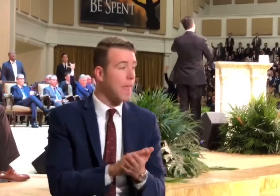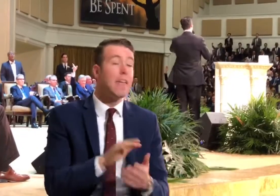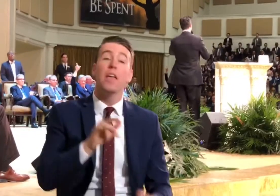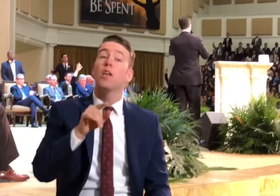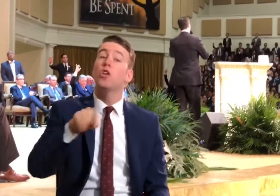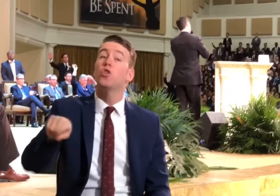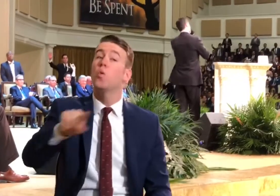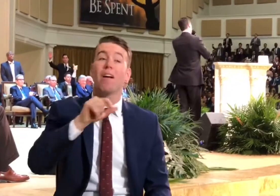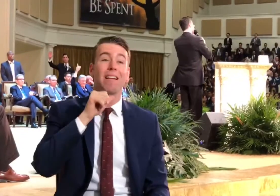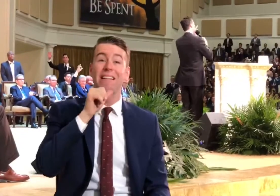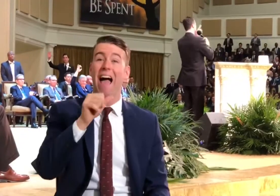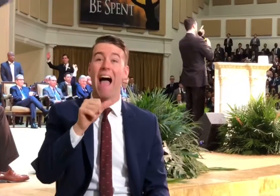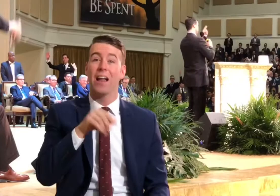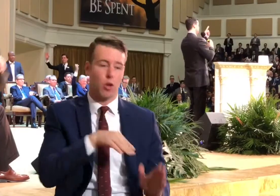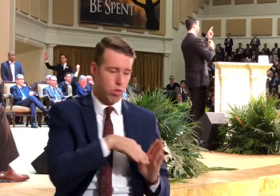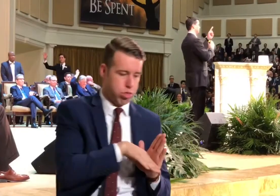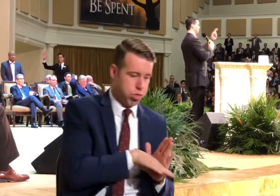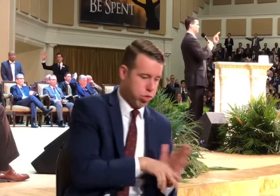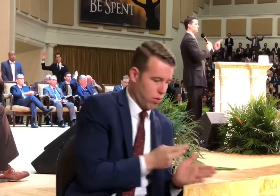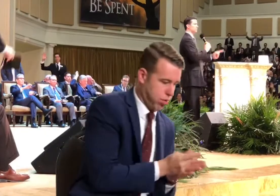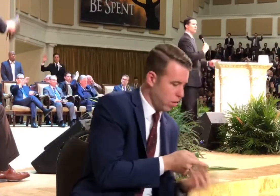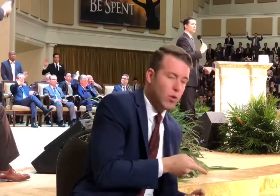We're not going down, we're going up.